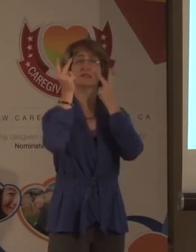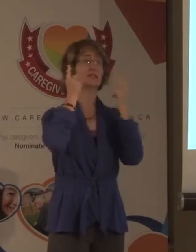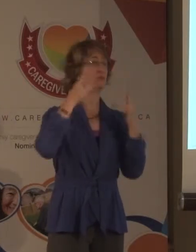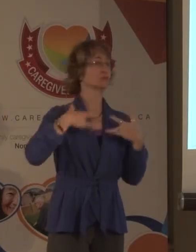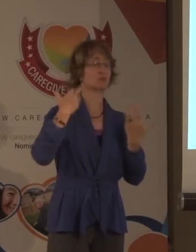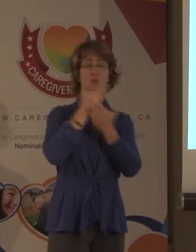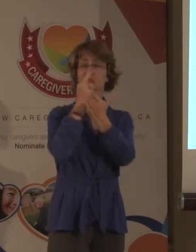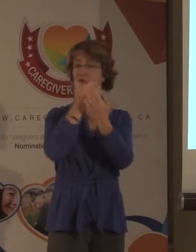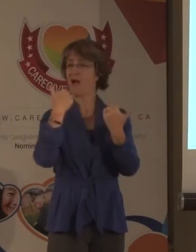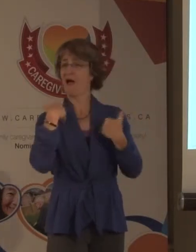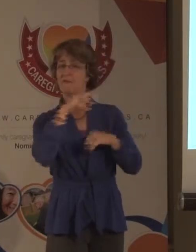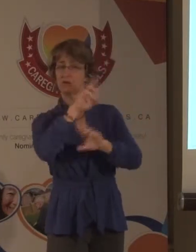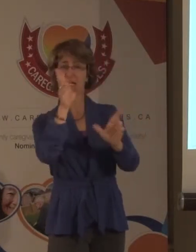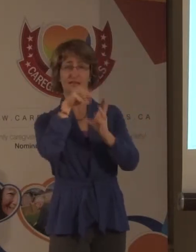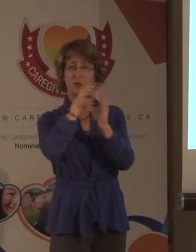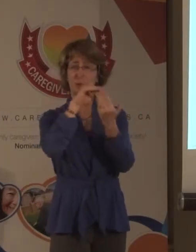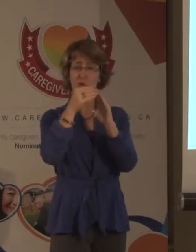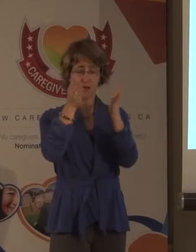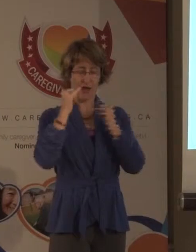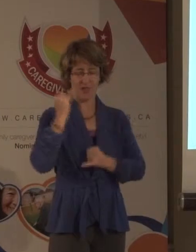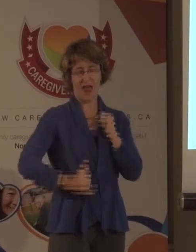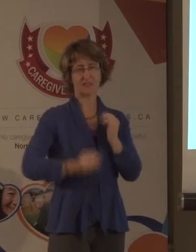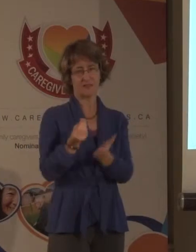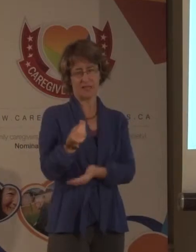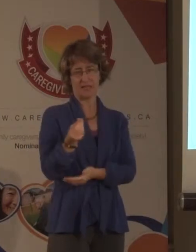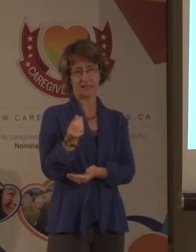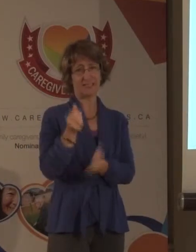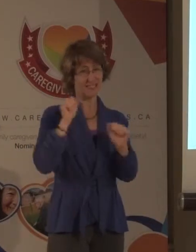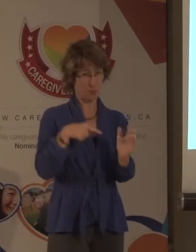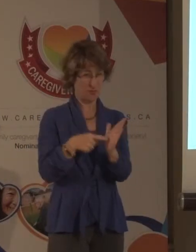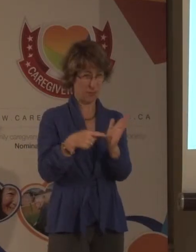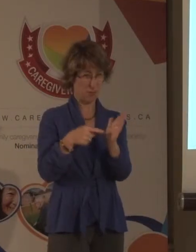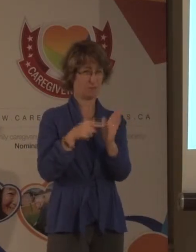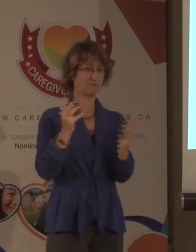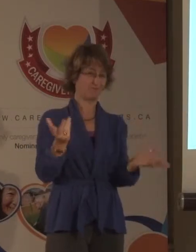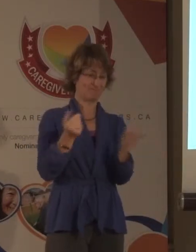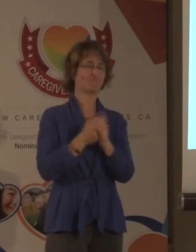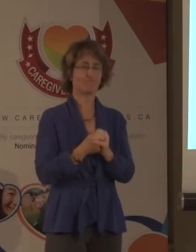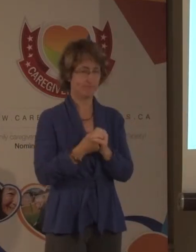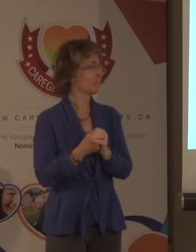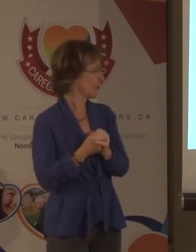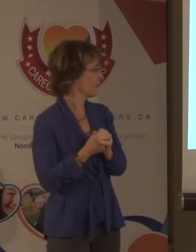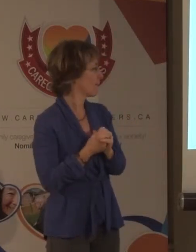systems in the community? And again, the last thing, finances. Can we afford to do what we're doing?